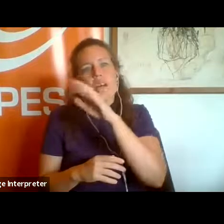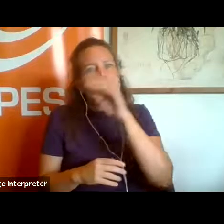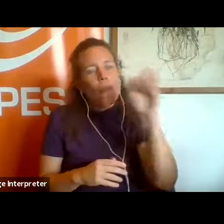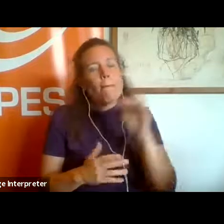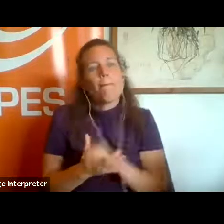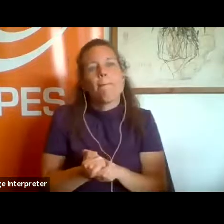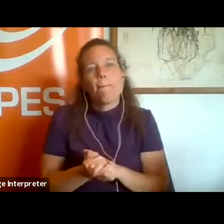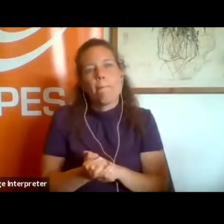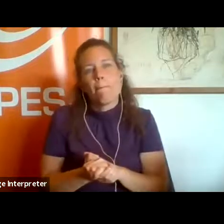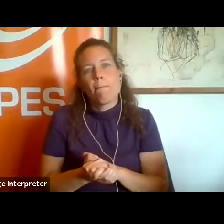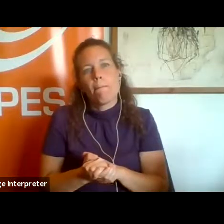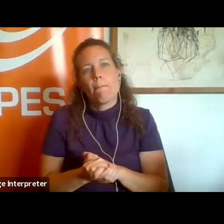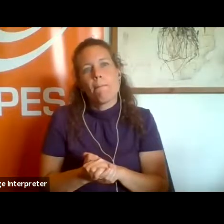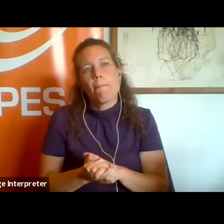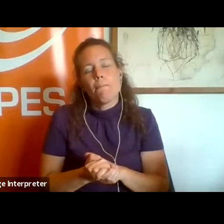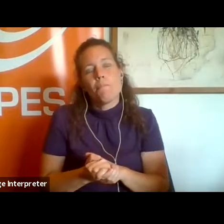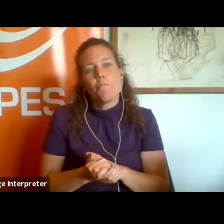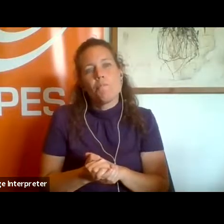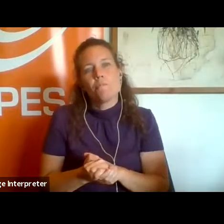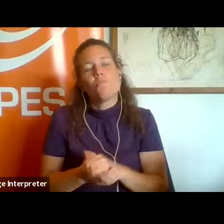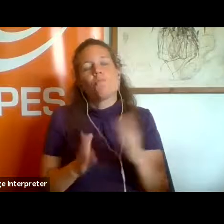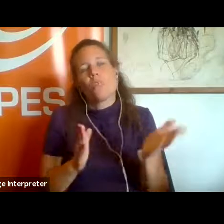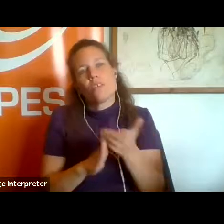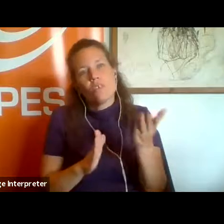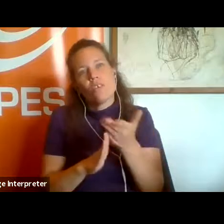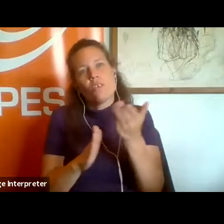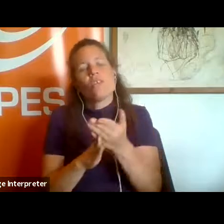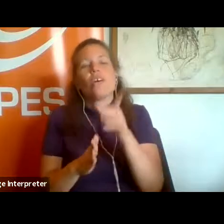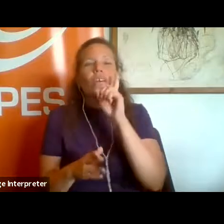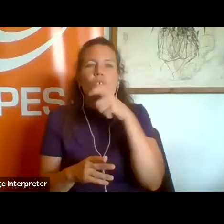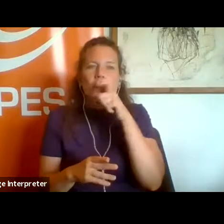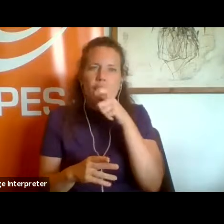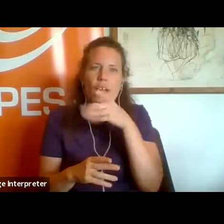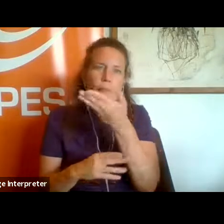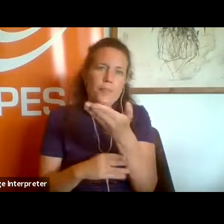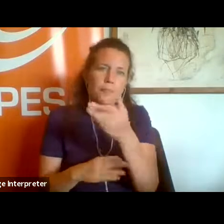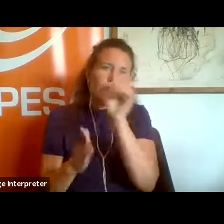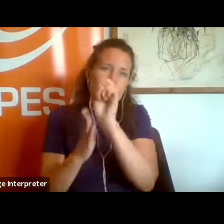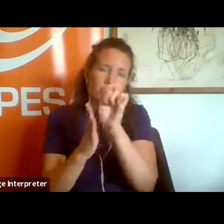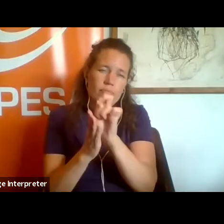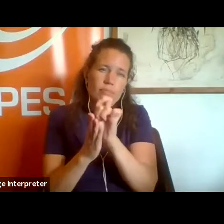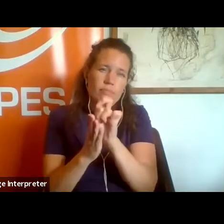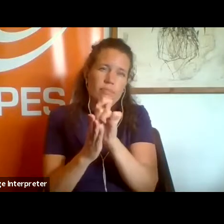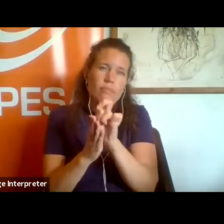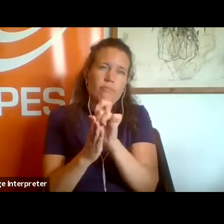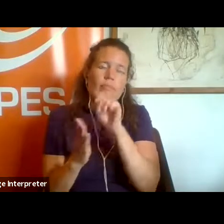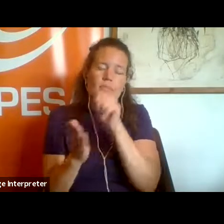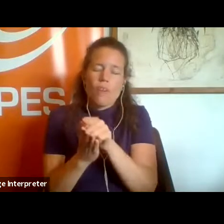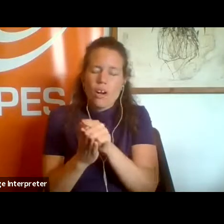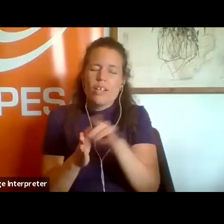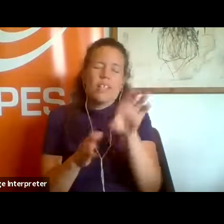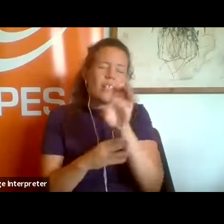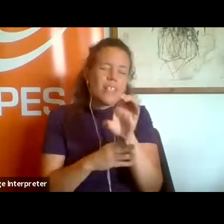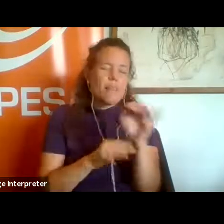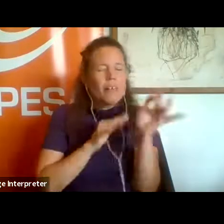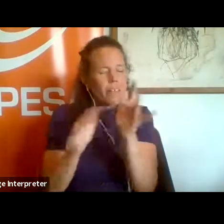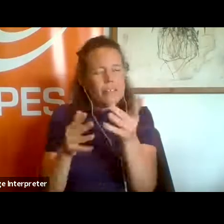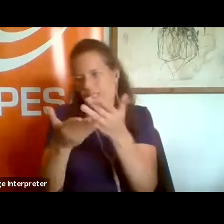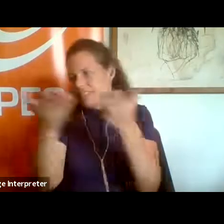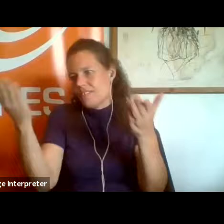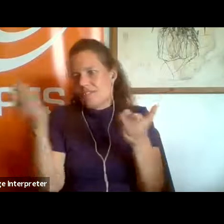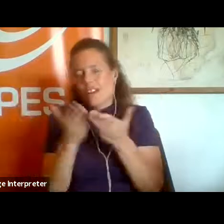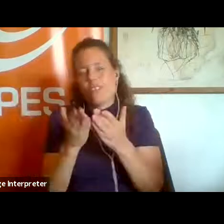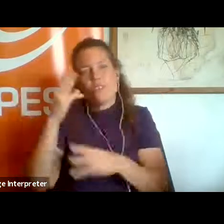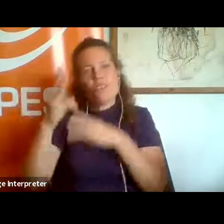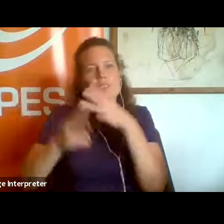And we I think often update our Twitter with attacks and cyber attacks that have happened around the world. So it's always important to